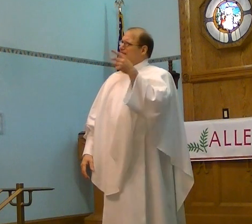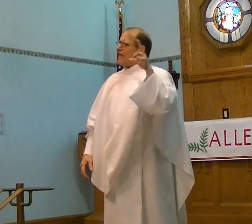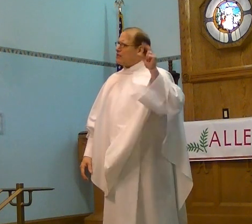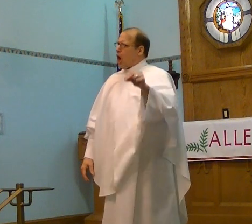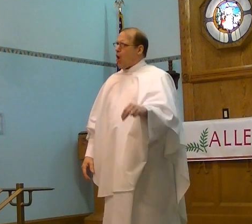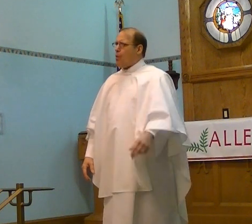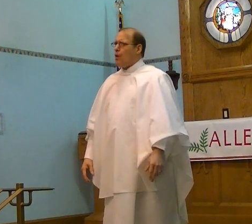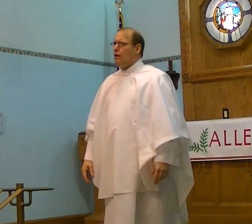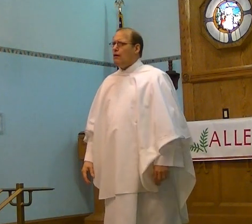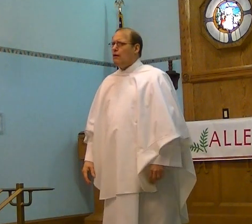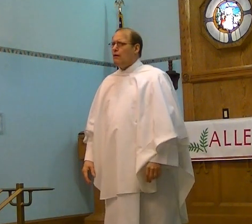say no.